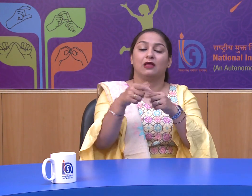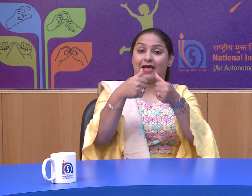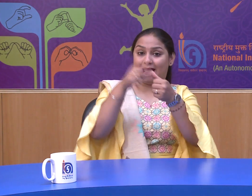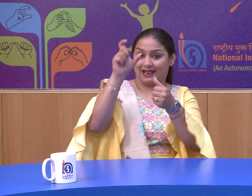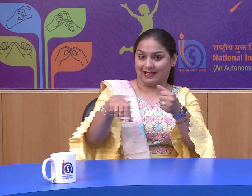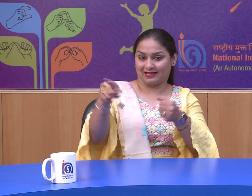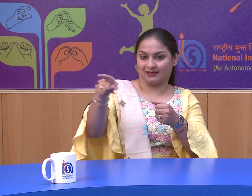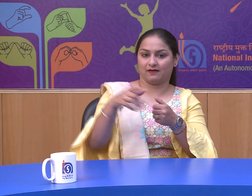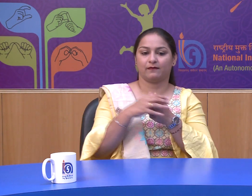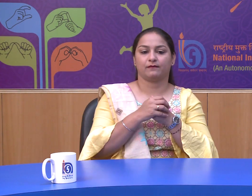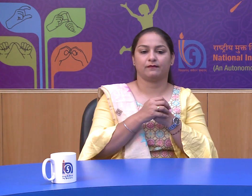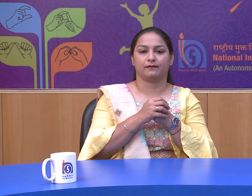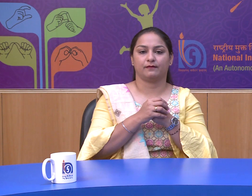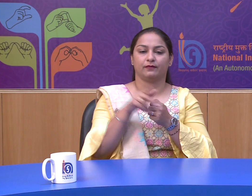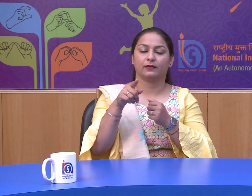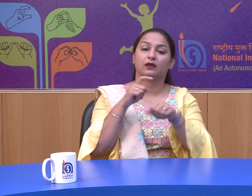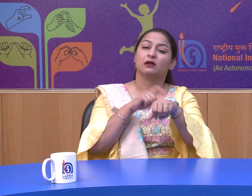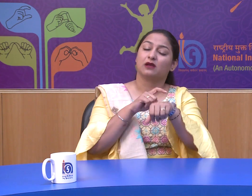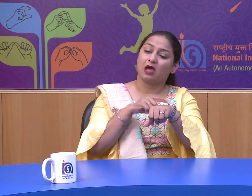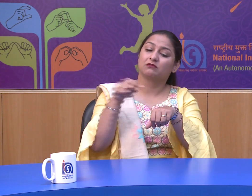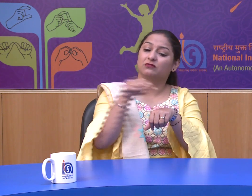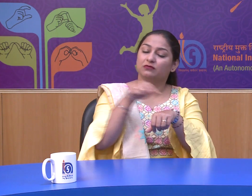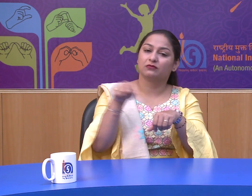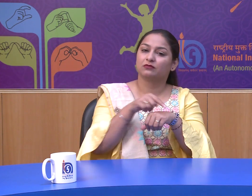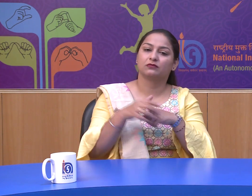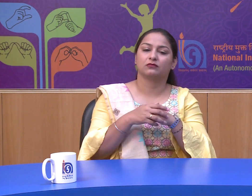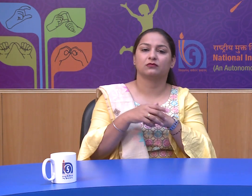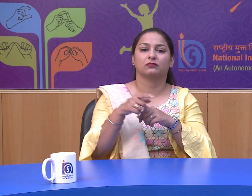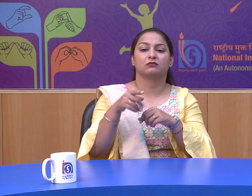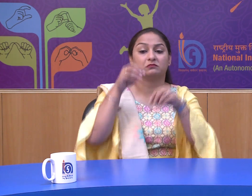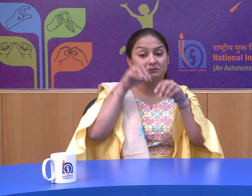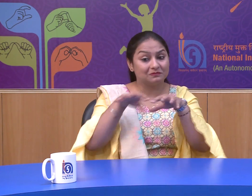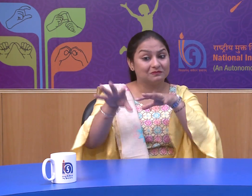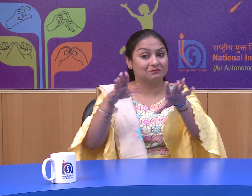Alexander during his invasion to India